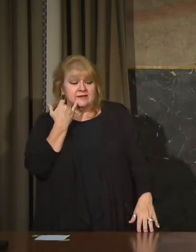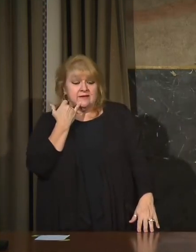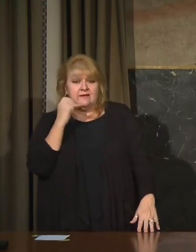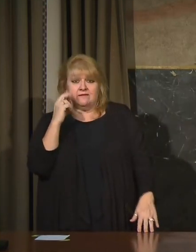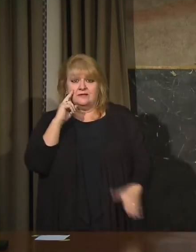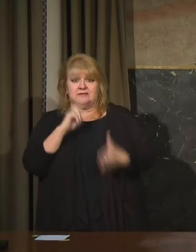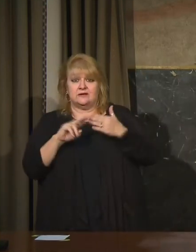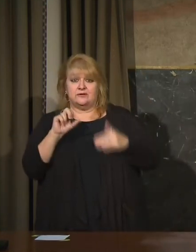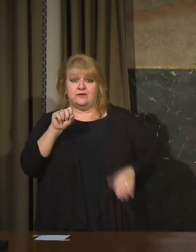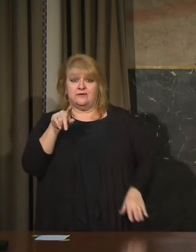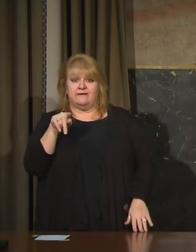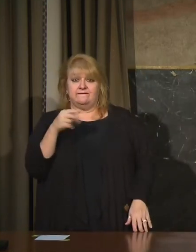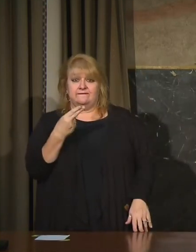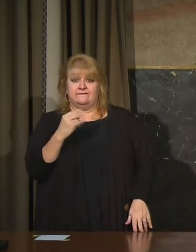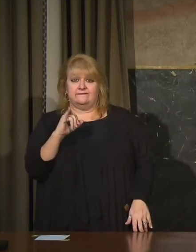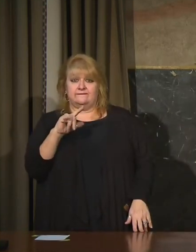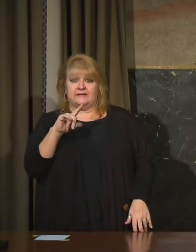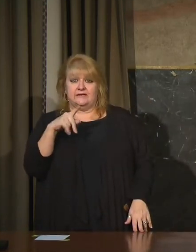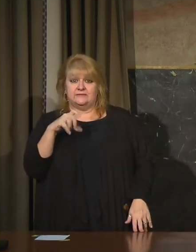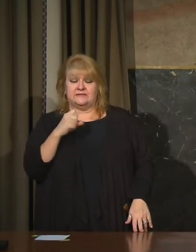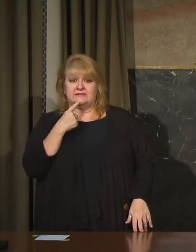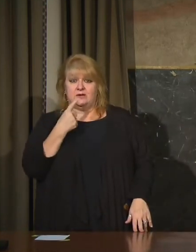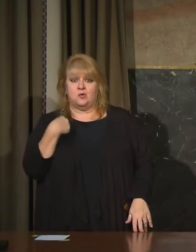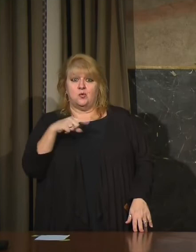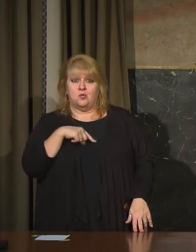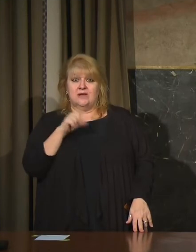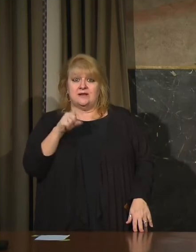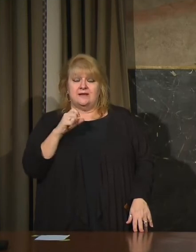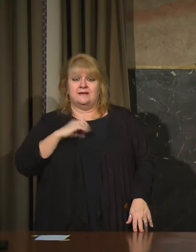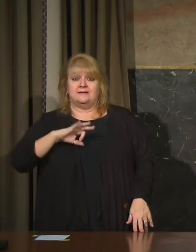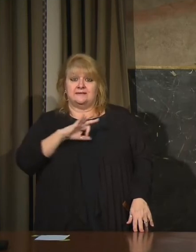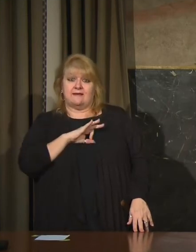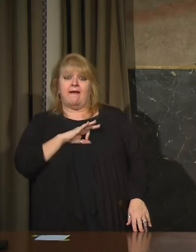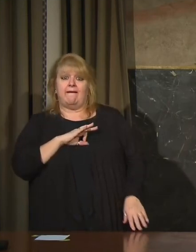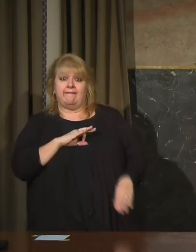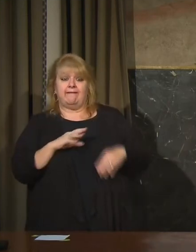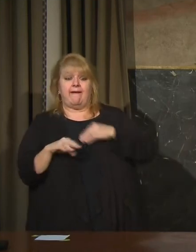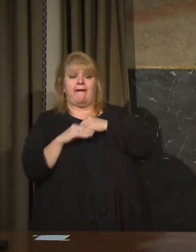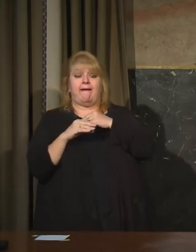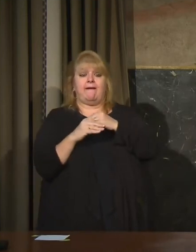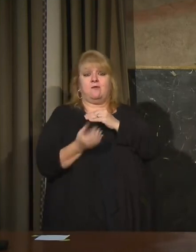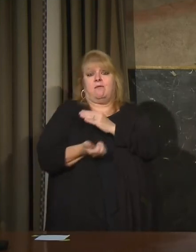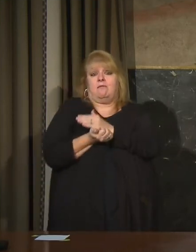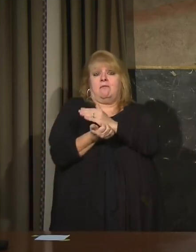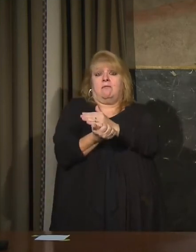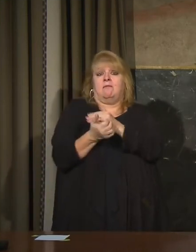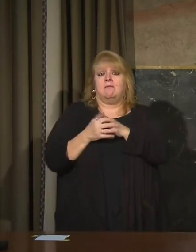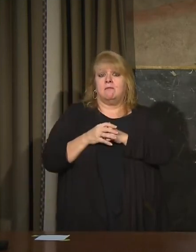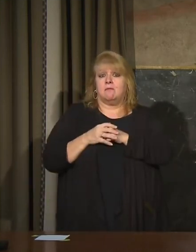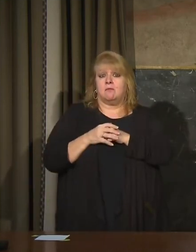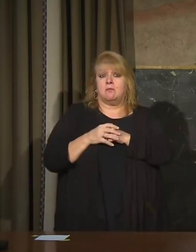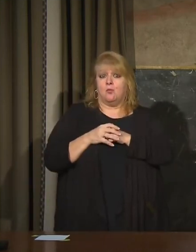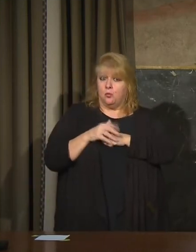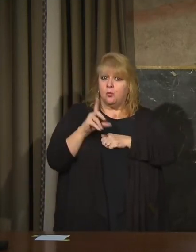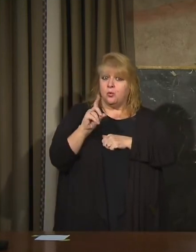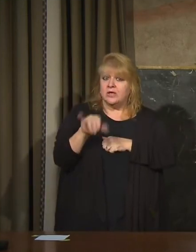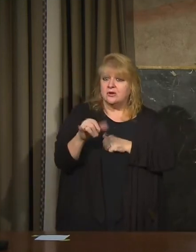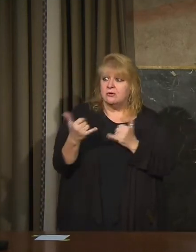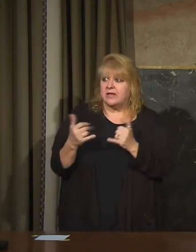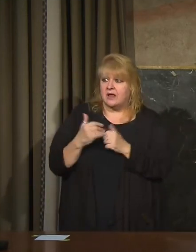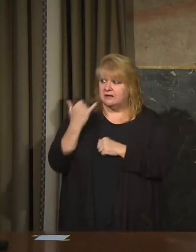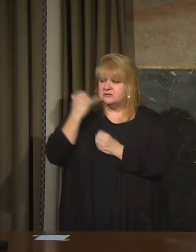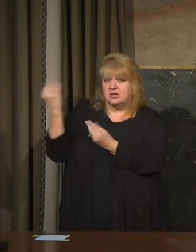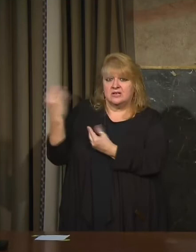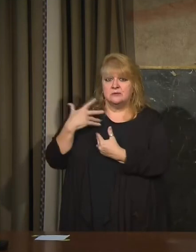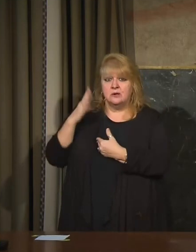need to do staff augmentation, and by the way, we do that on occasion now. We can bring in help, but sometimes there are things that need to be done in